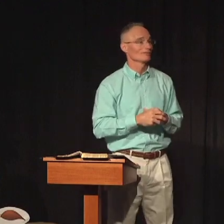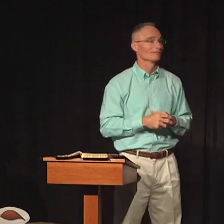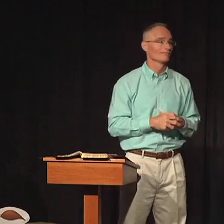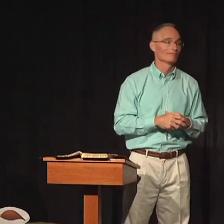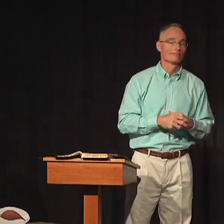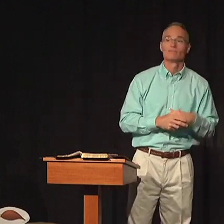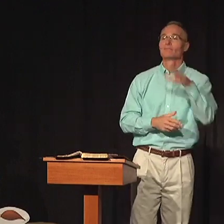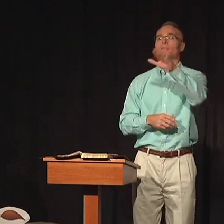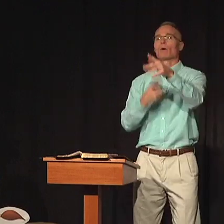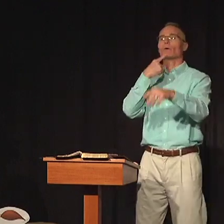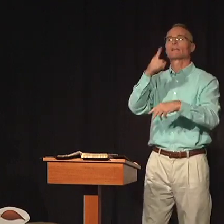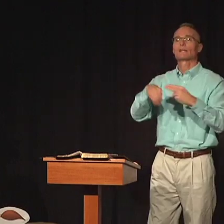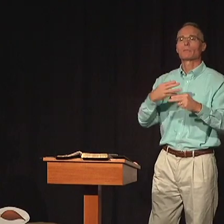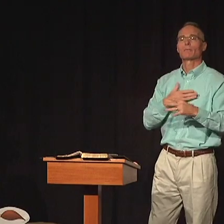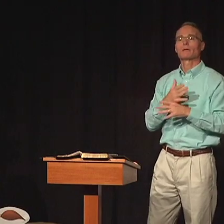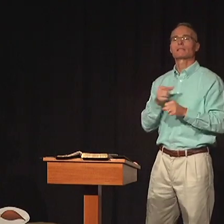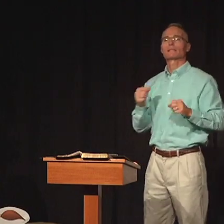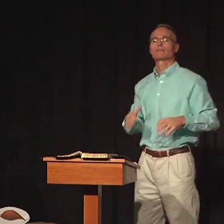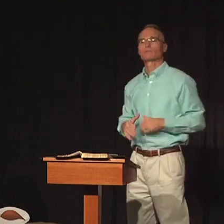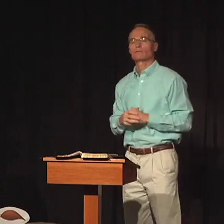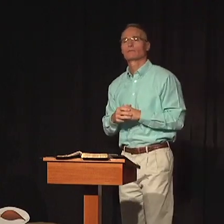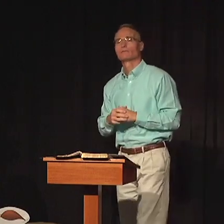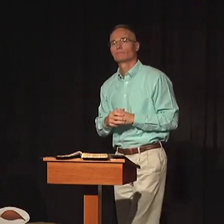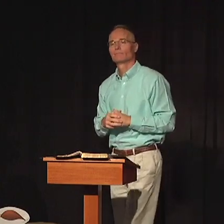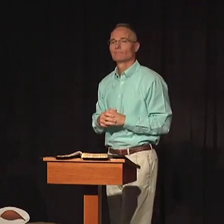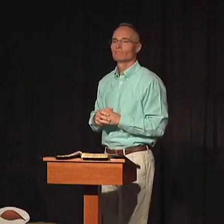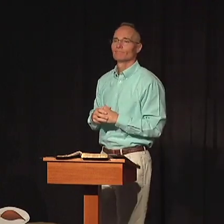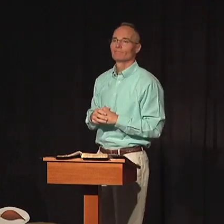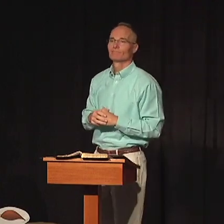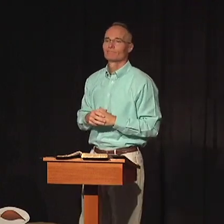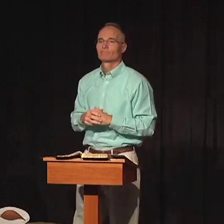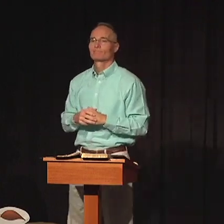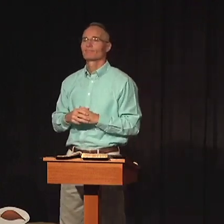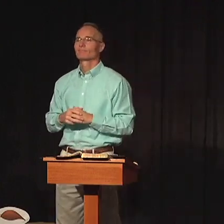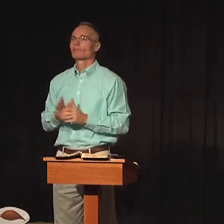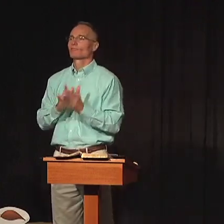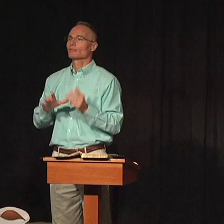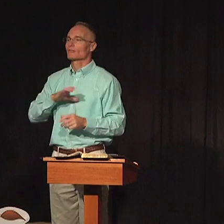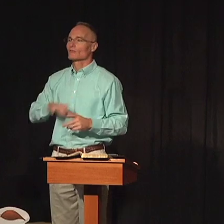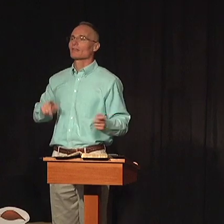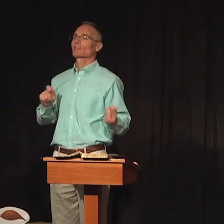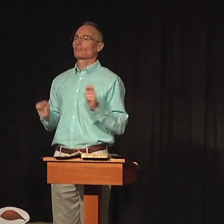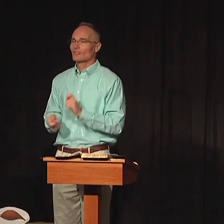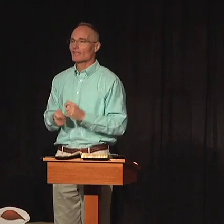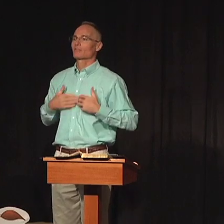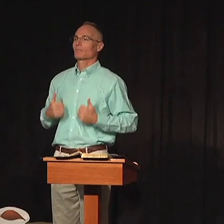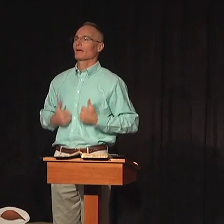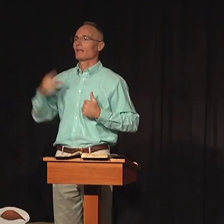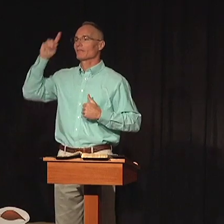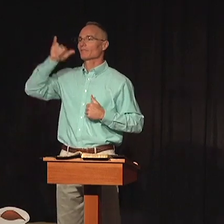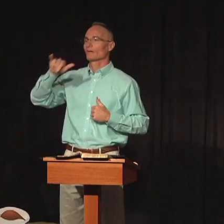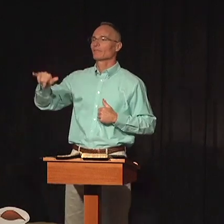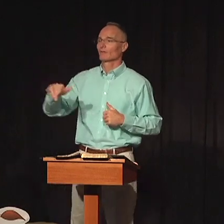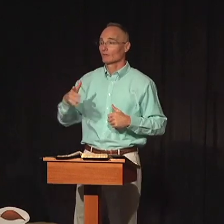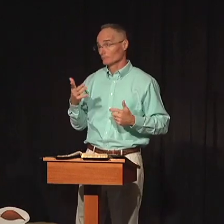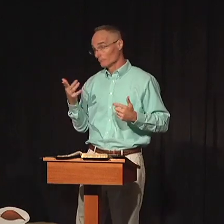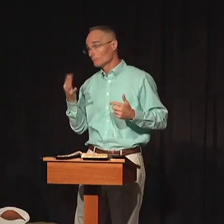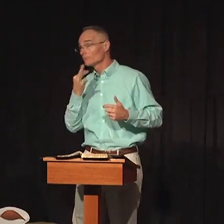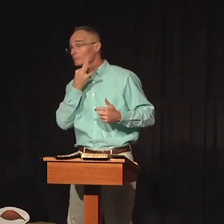I want to tell you about my Savior. Hey, I want to tell you about my Savior. Jesus Christ changed my life